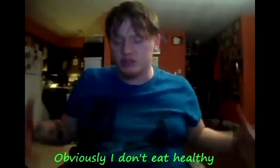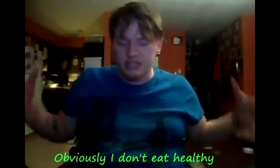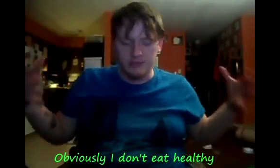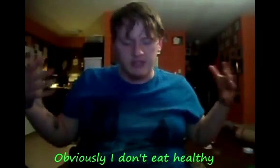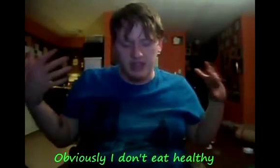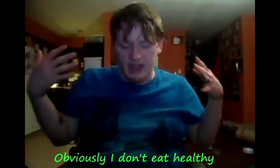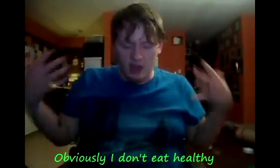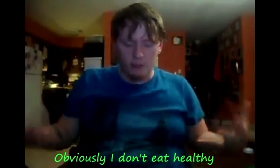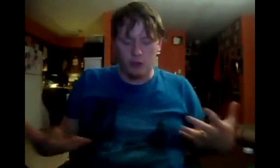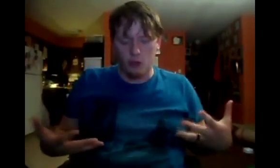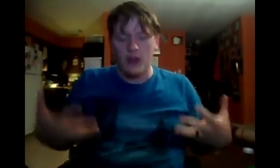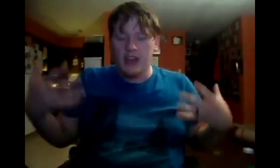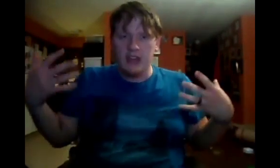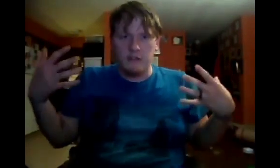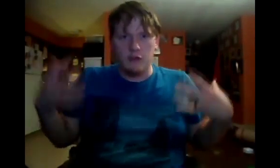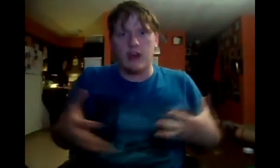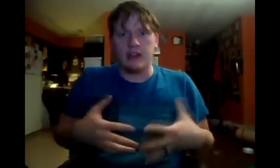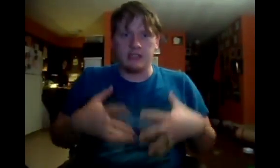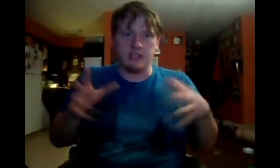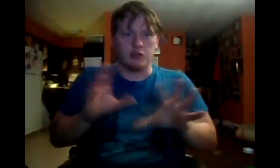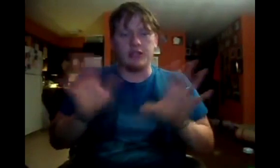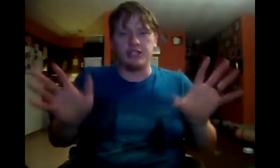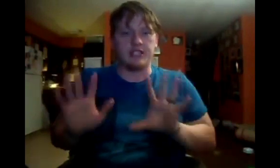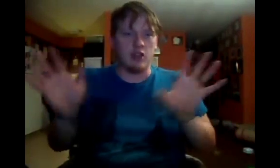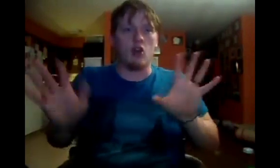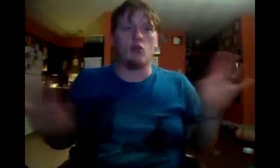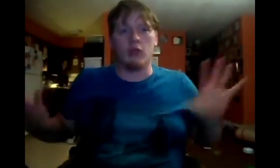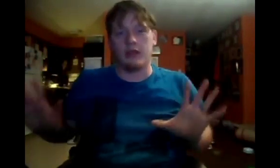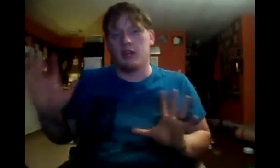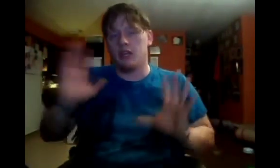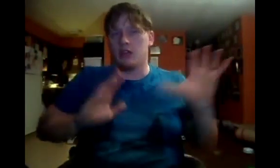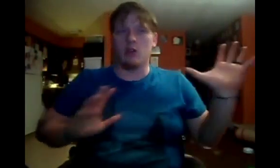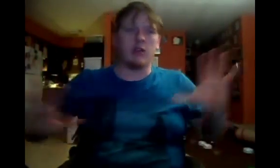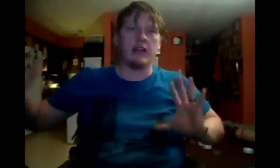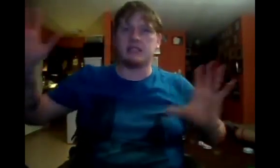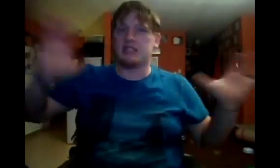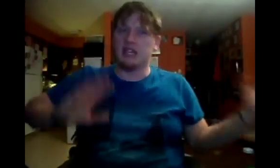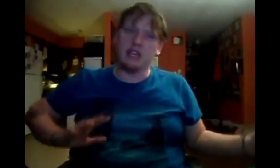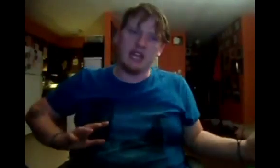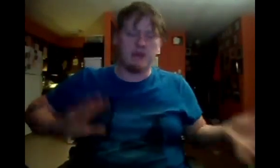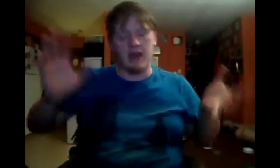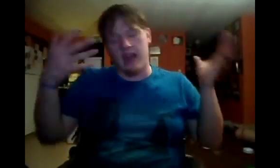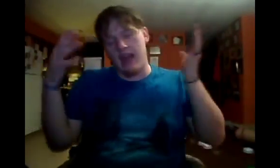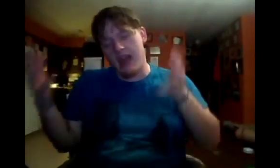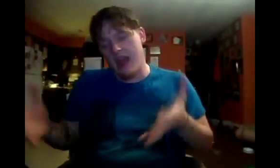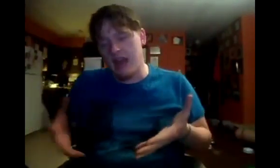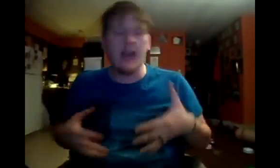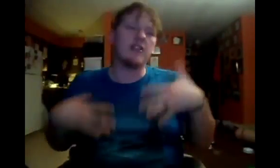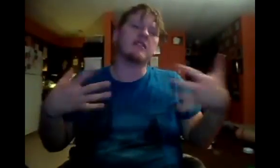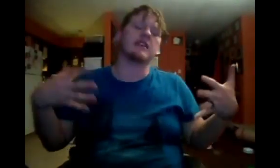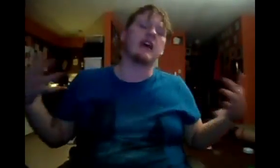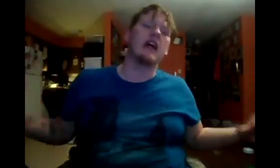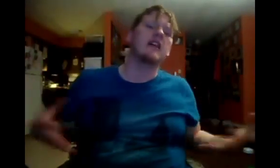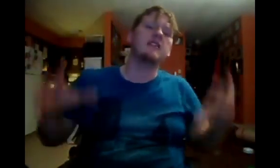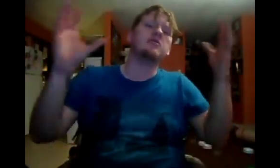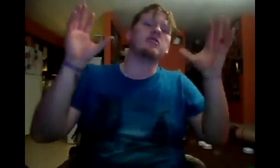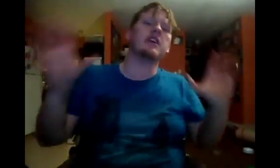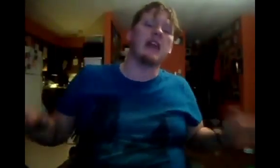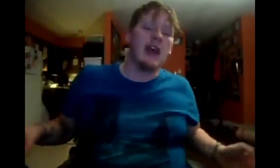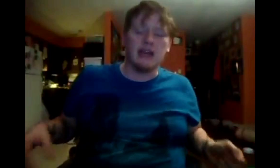general tips that are going to help you if you've got any situations at home, like, you know, you can't sleep, you got a headache, things like that. Things you should eat.